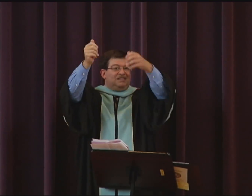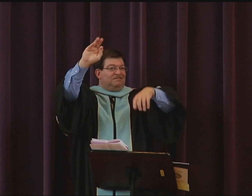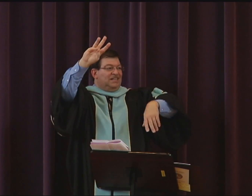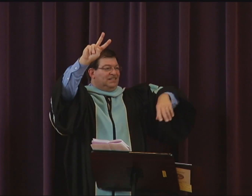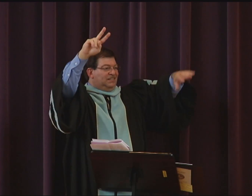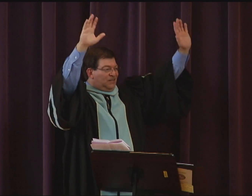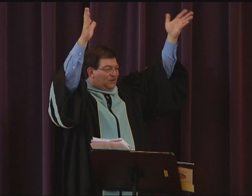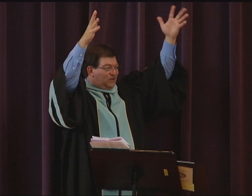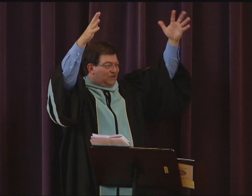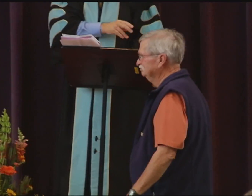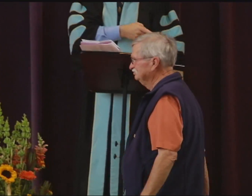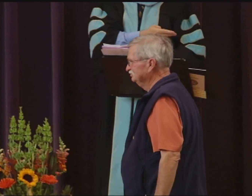Next,